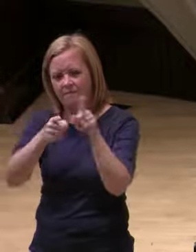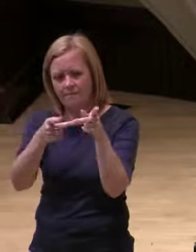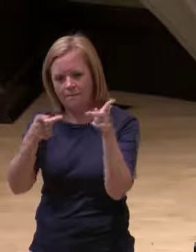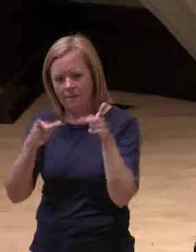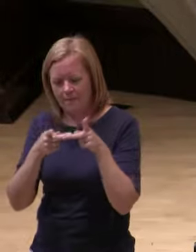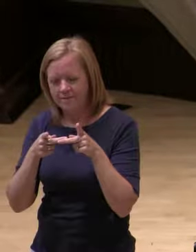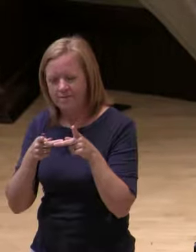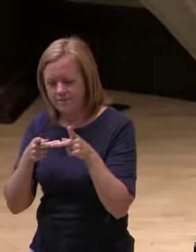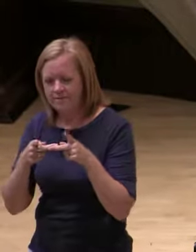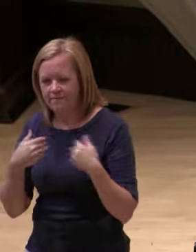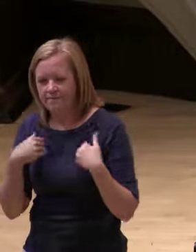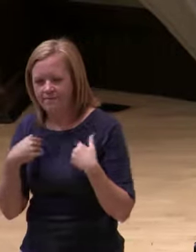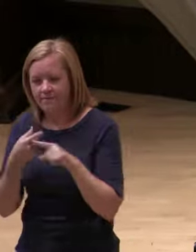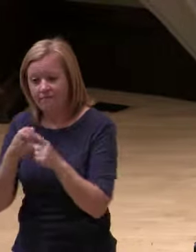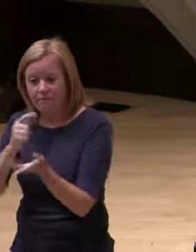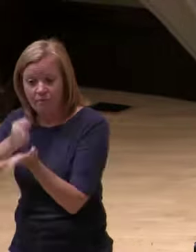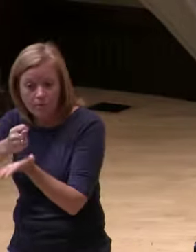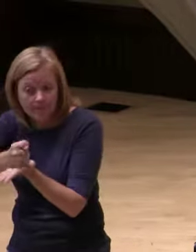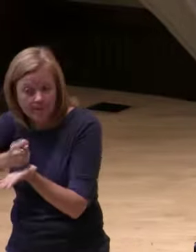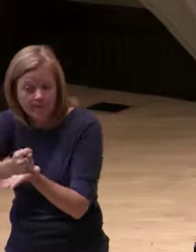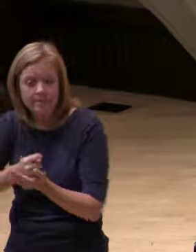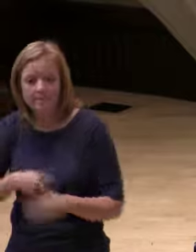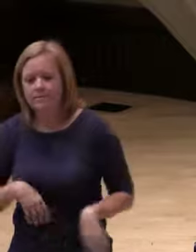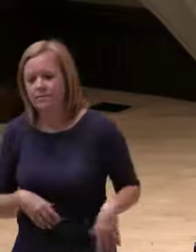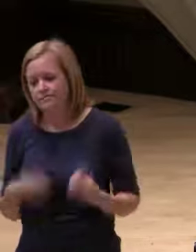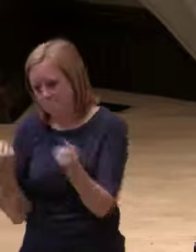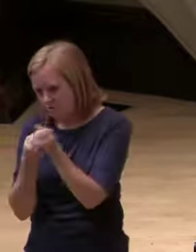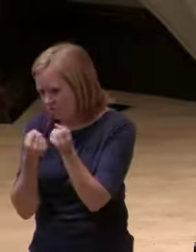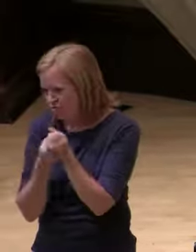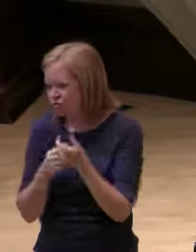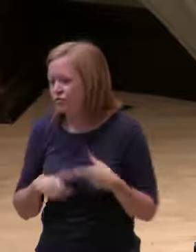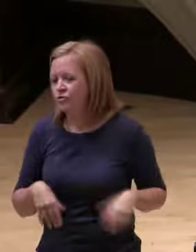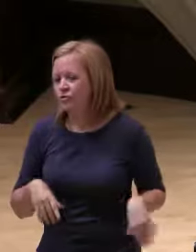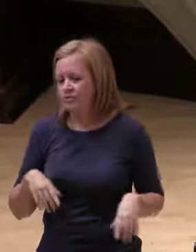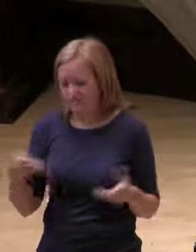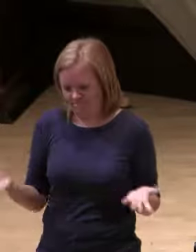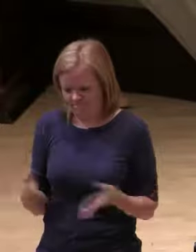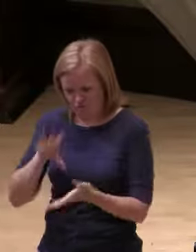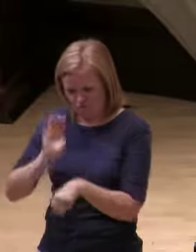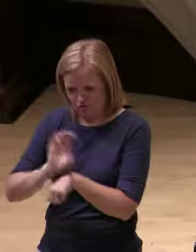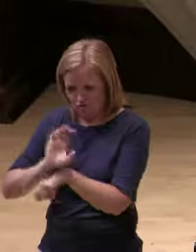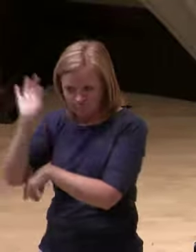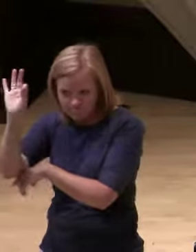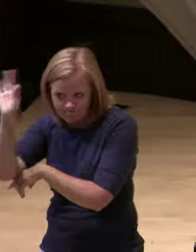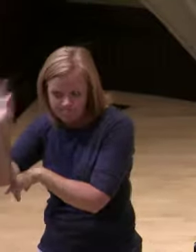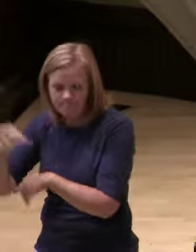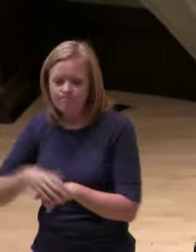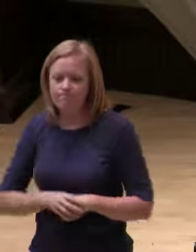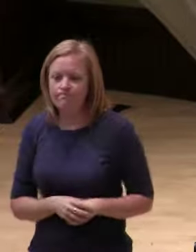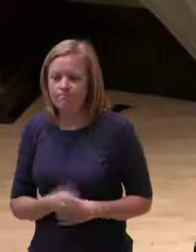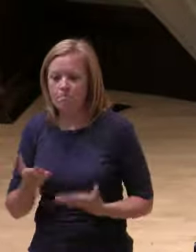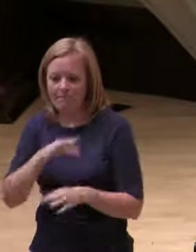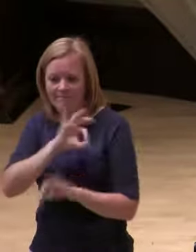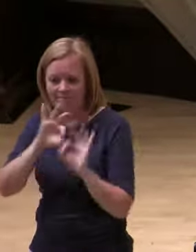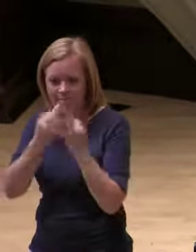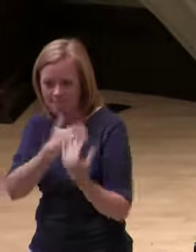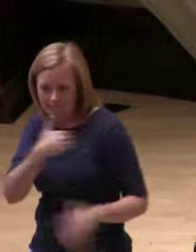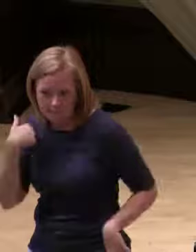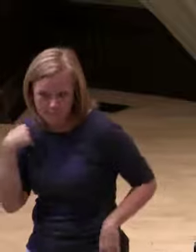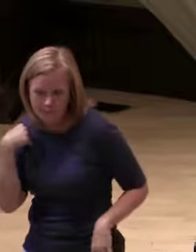places, perhaps from a therapist or a sponsor or a homily at church, or sometimes it comes from a family